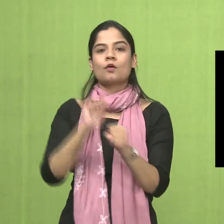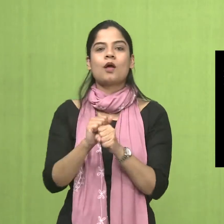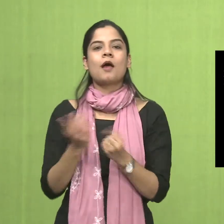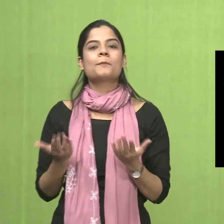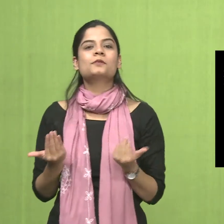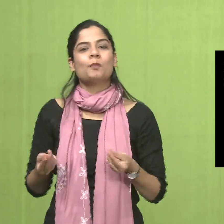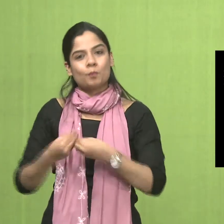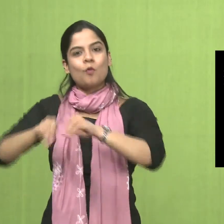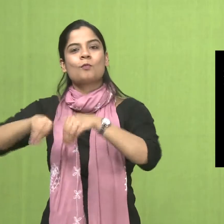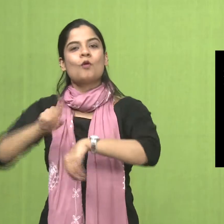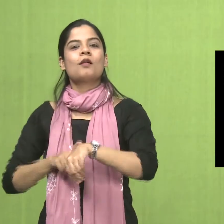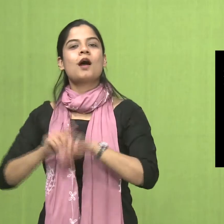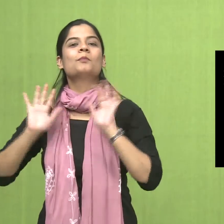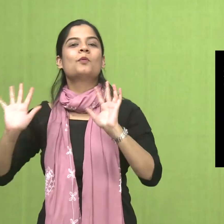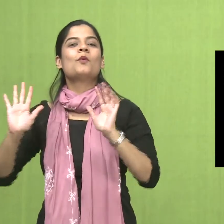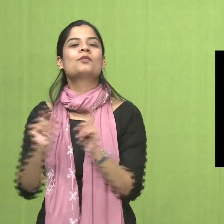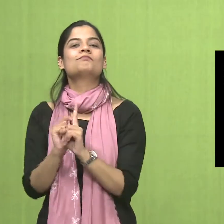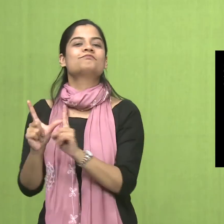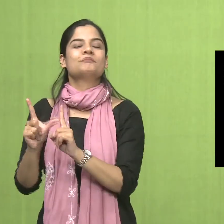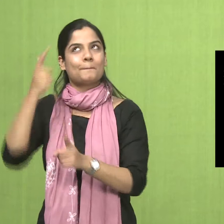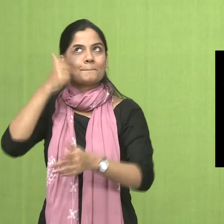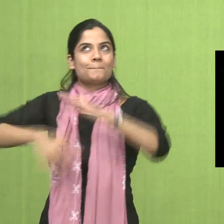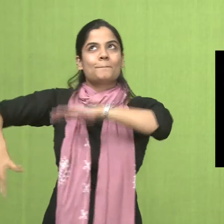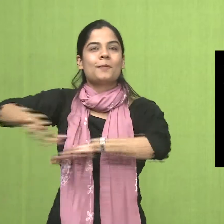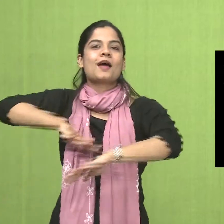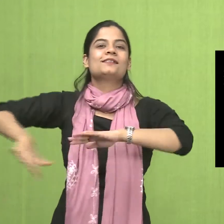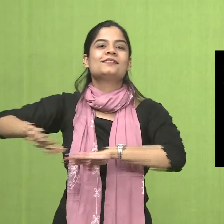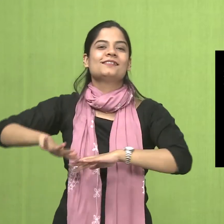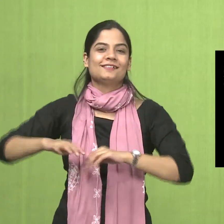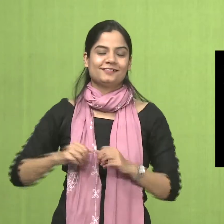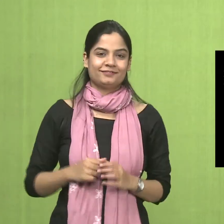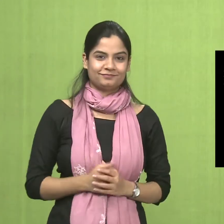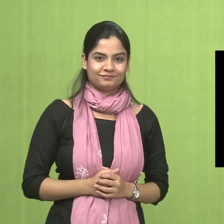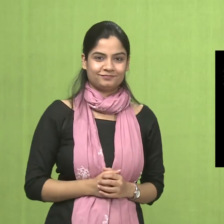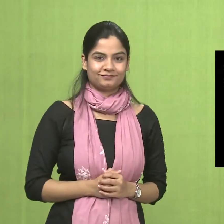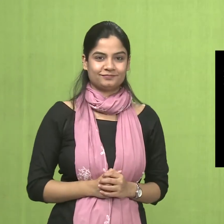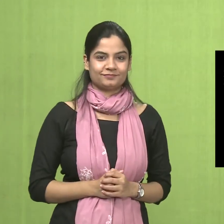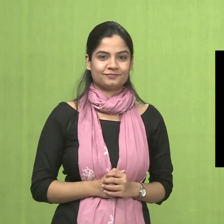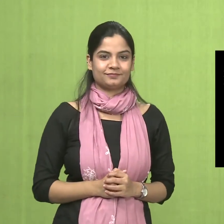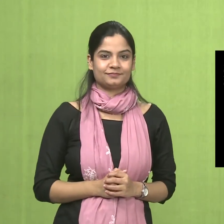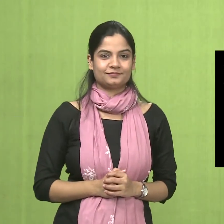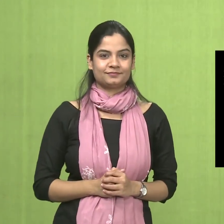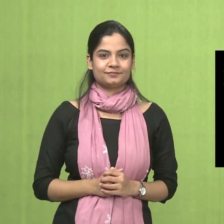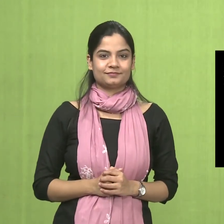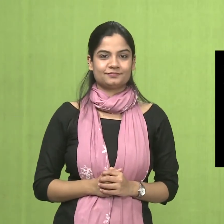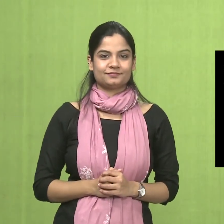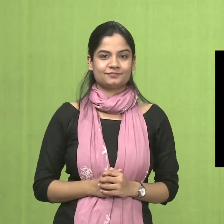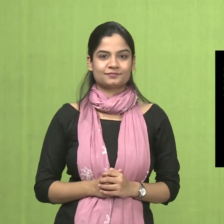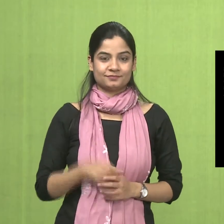the vegetables while watching TV, communicating with your family members, etc. That will save you a lot of time and energy as well. As you can